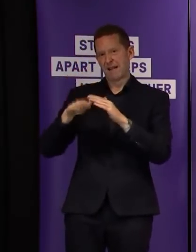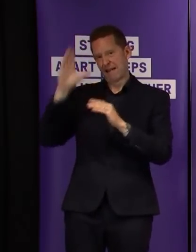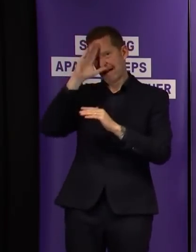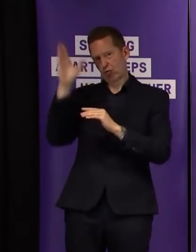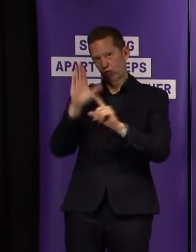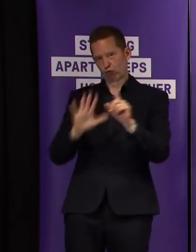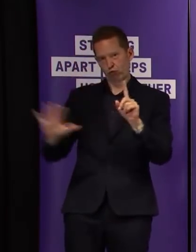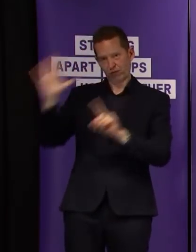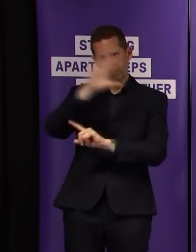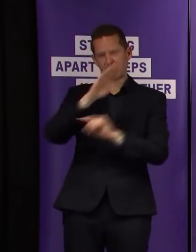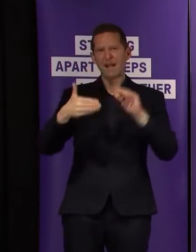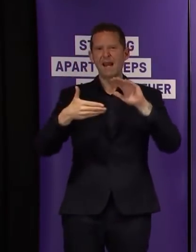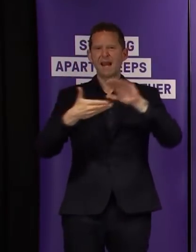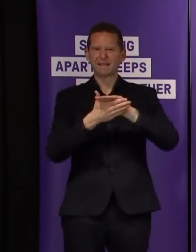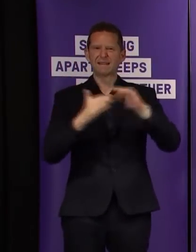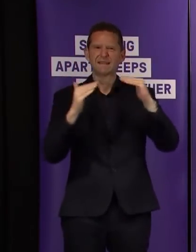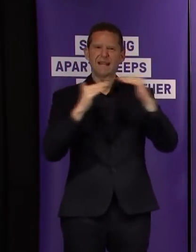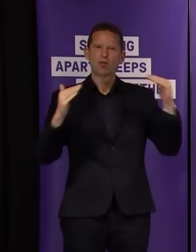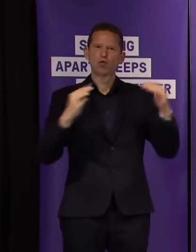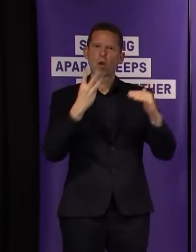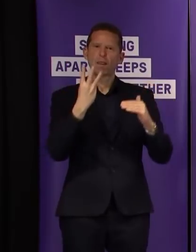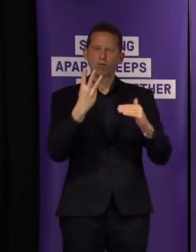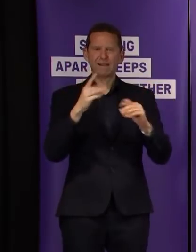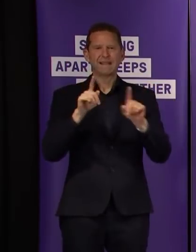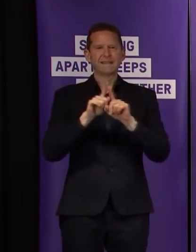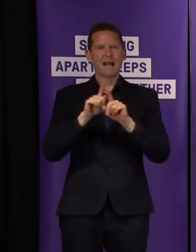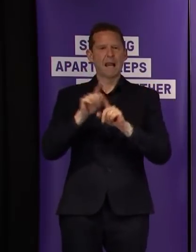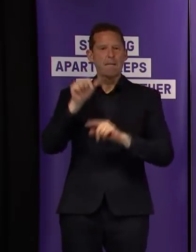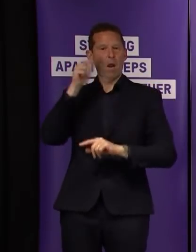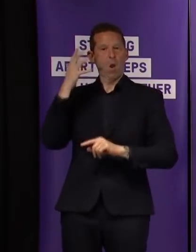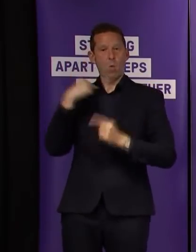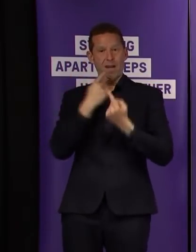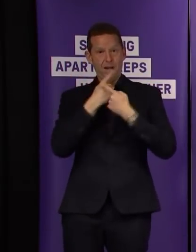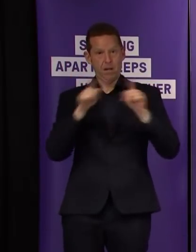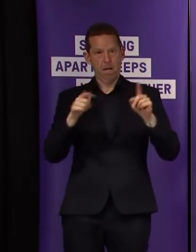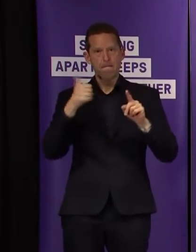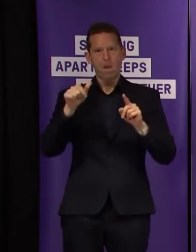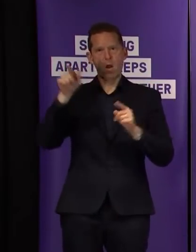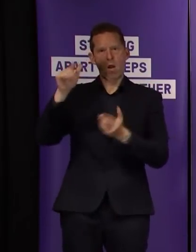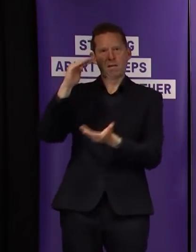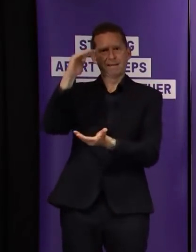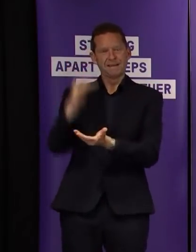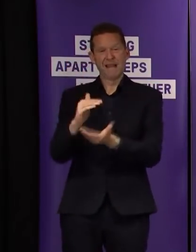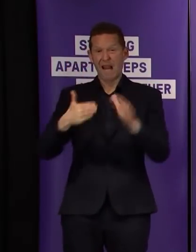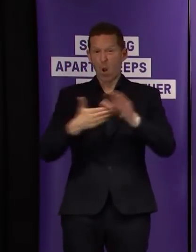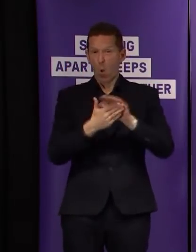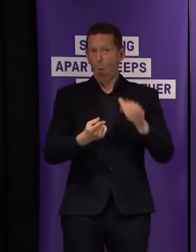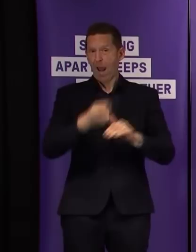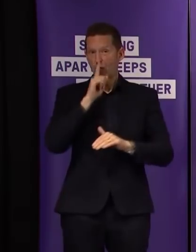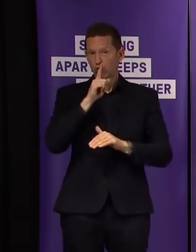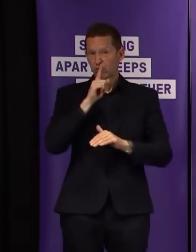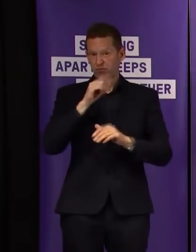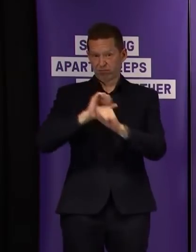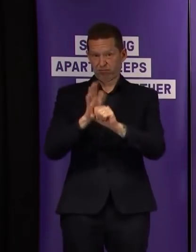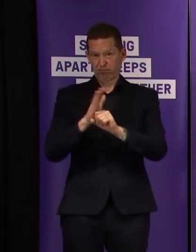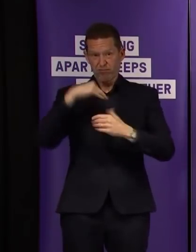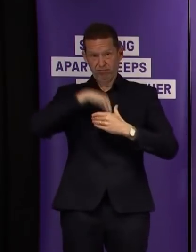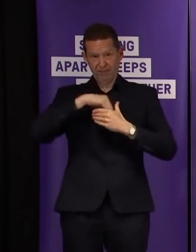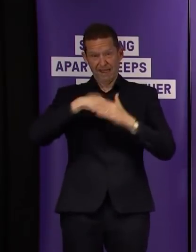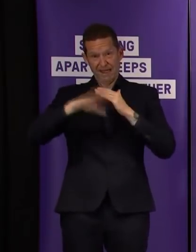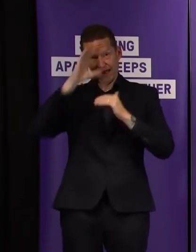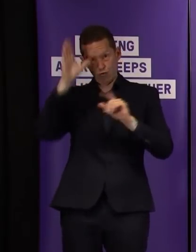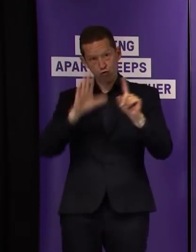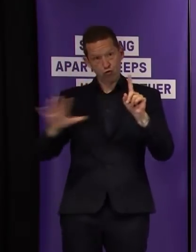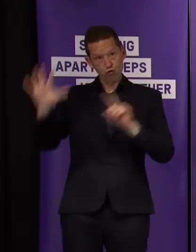stage 3 restrictions. So as we had predicted a few days ago, that number is now below 100 for the first time in quite some time. It was well